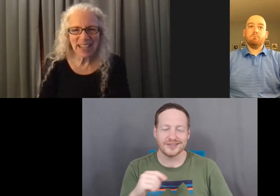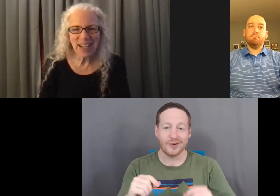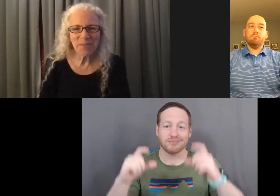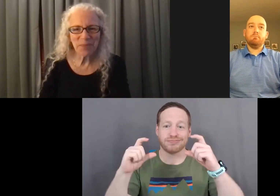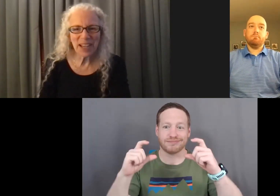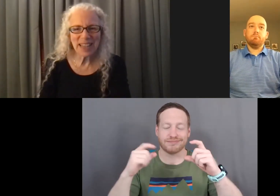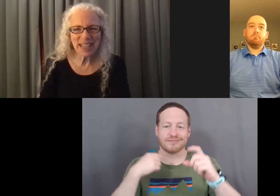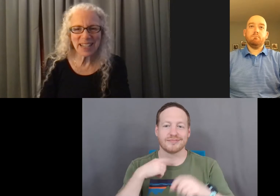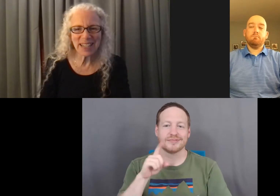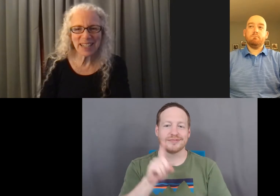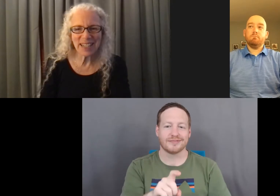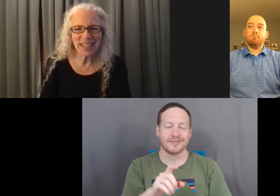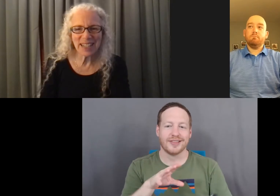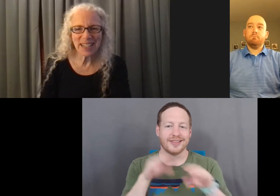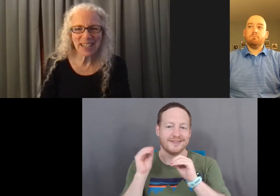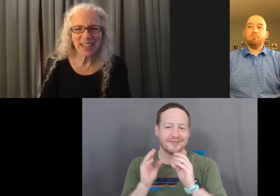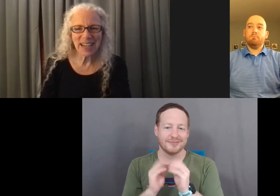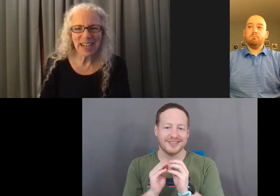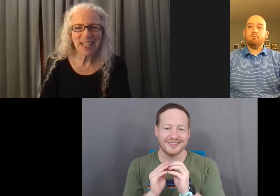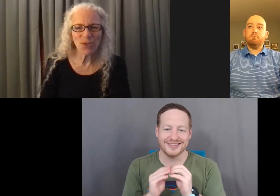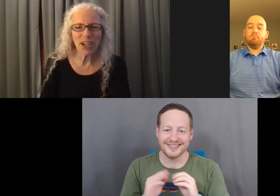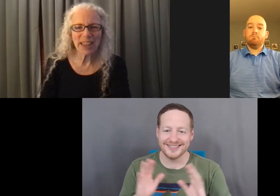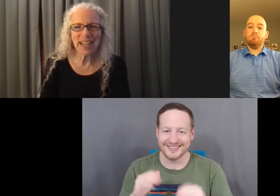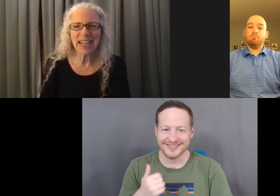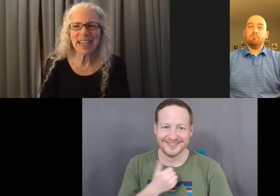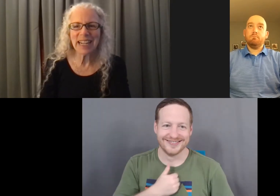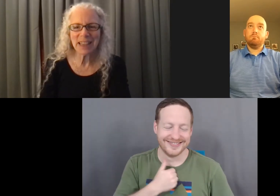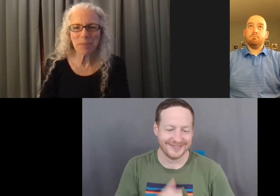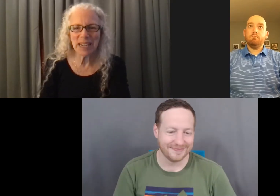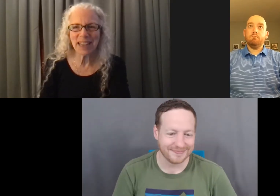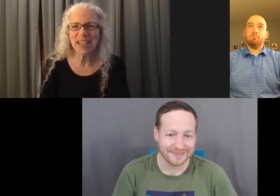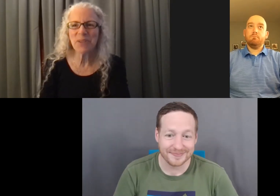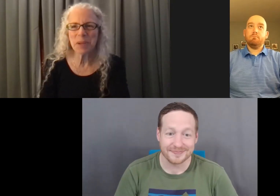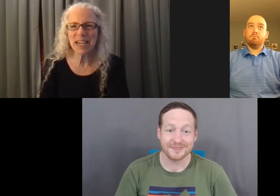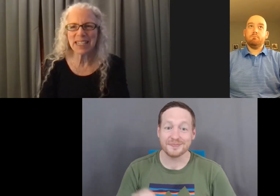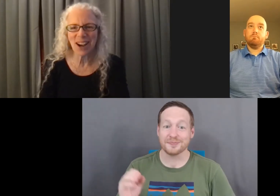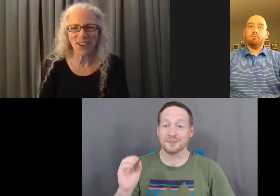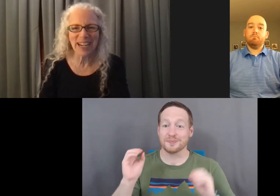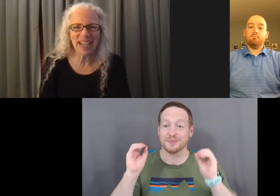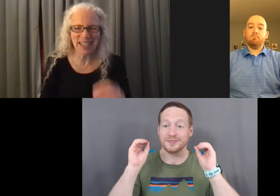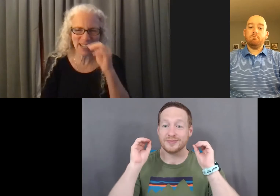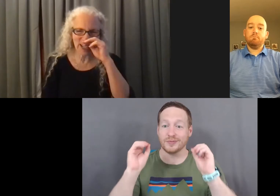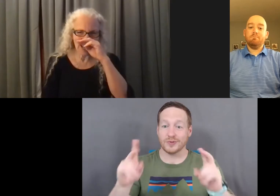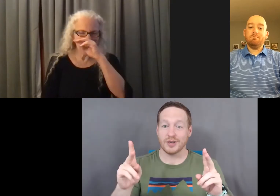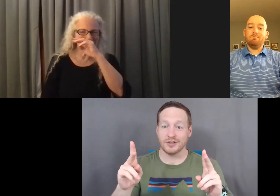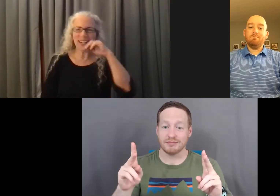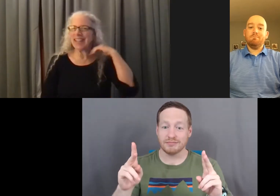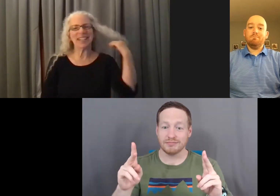Yep, I think I hit the wrong thing. I hit the meeting, leave the meeting, sorry. All right,